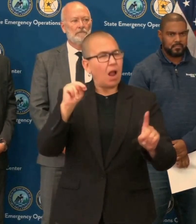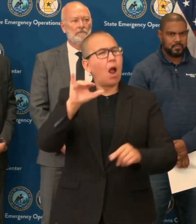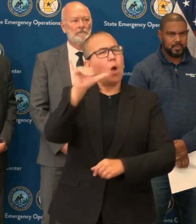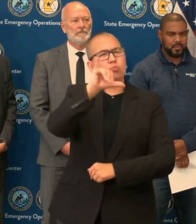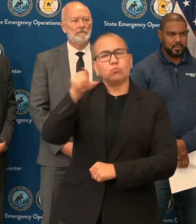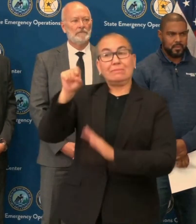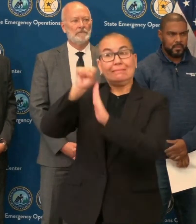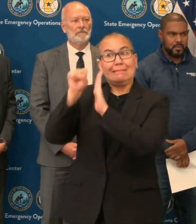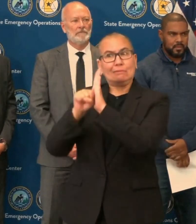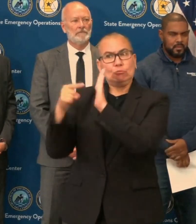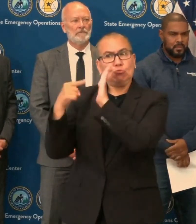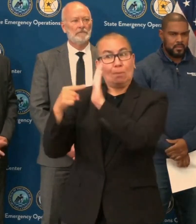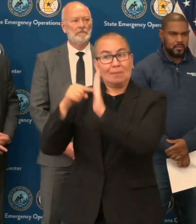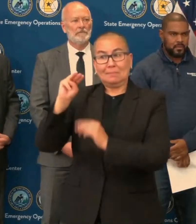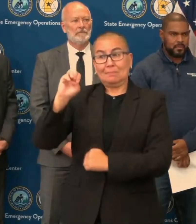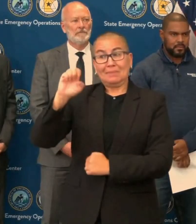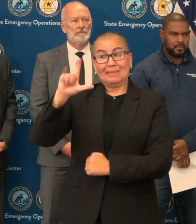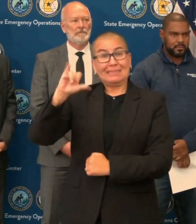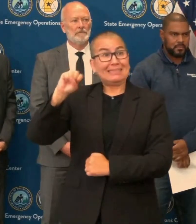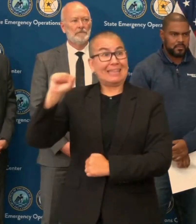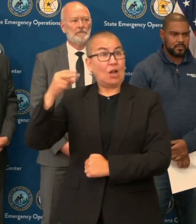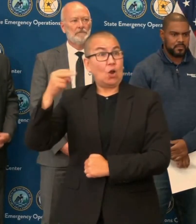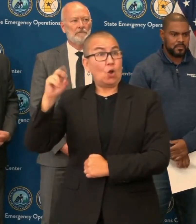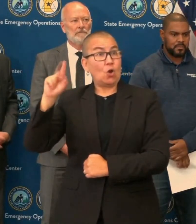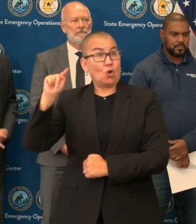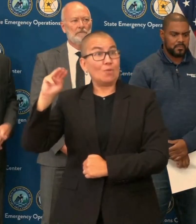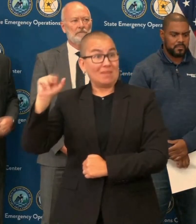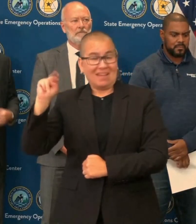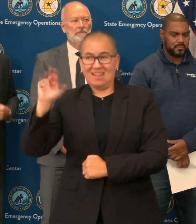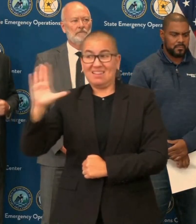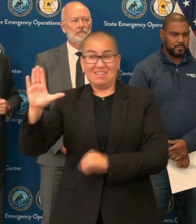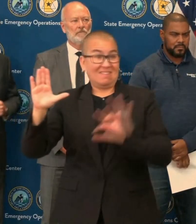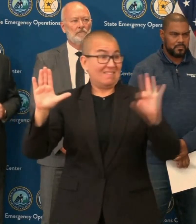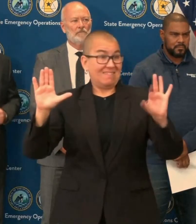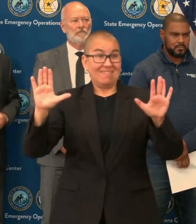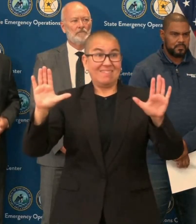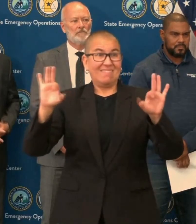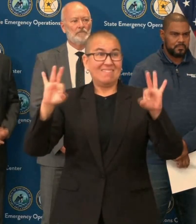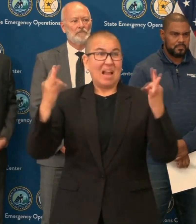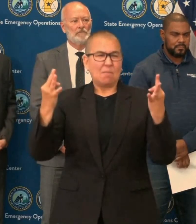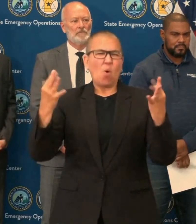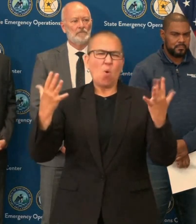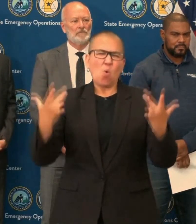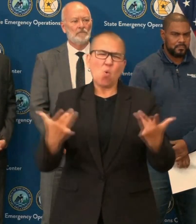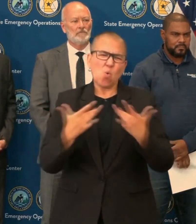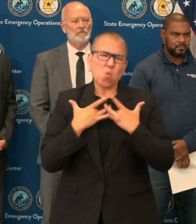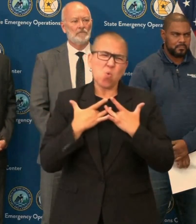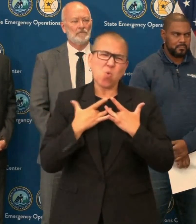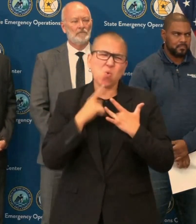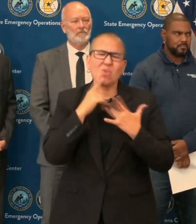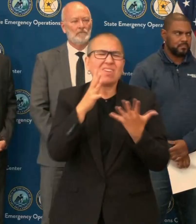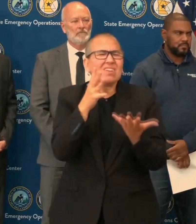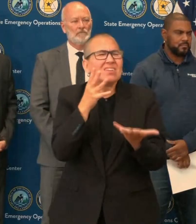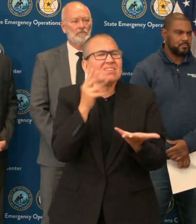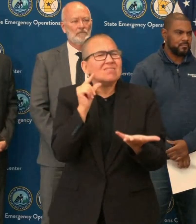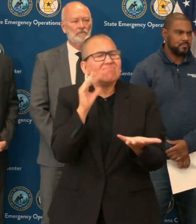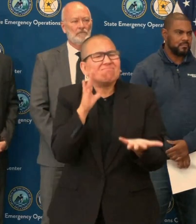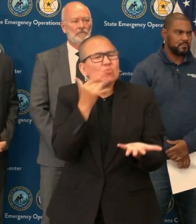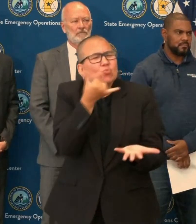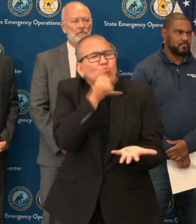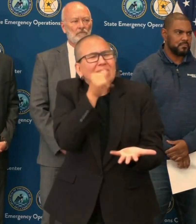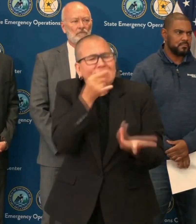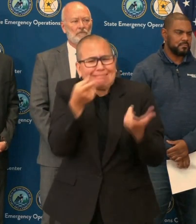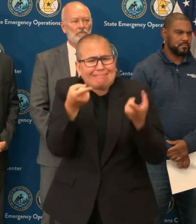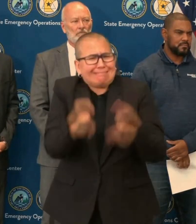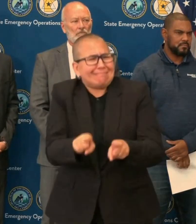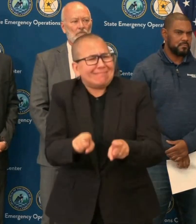Melissa Hortman and their families. We are deeply saddened by the senseless act of violence, and our hearts are with all those